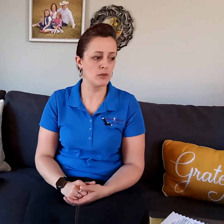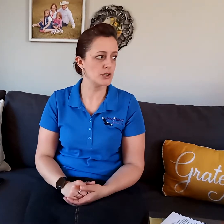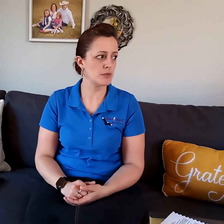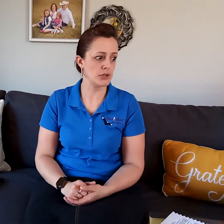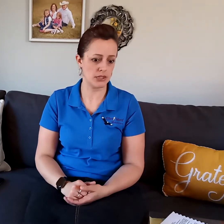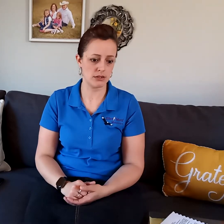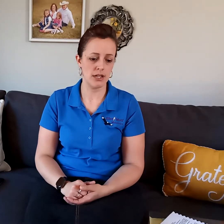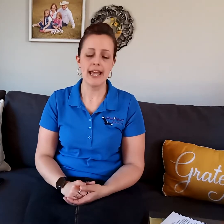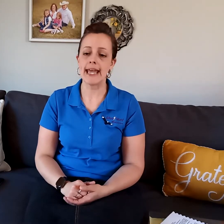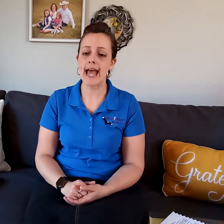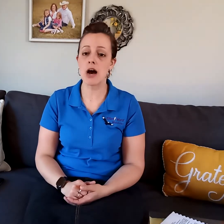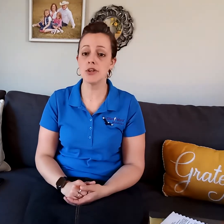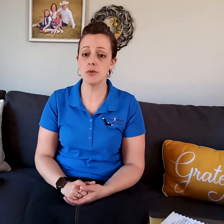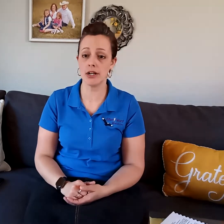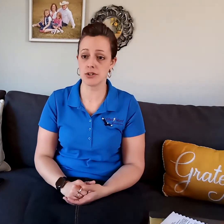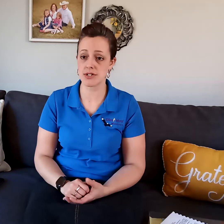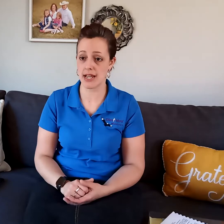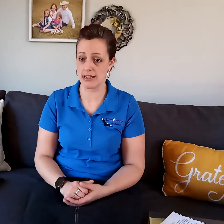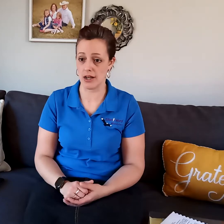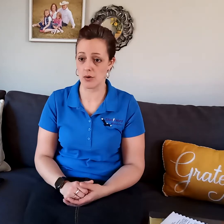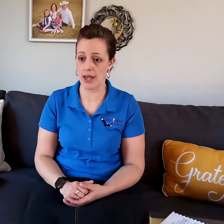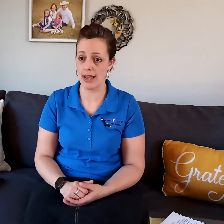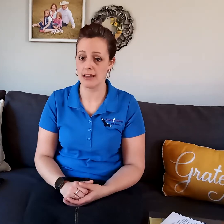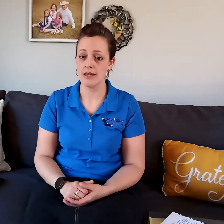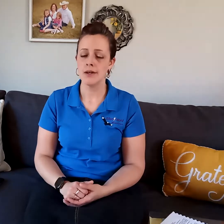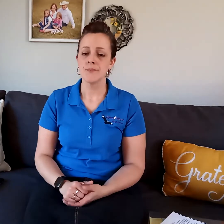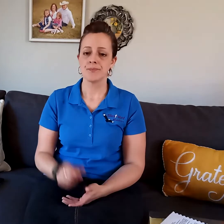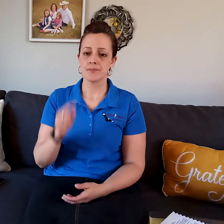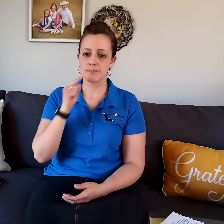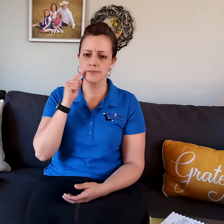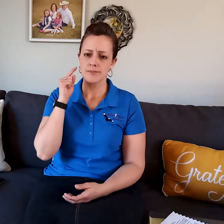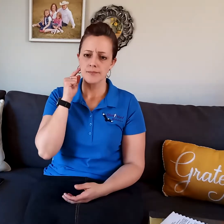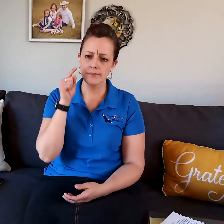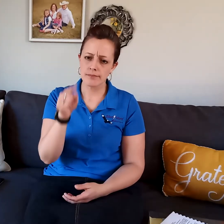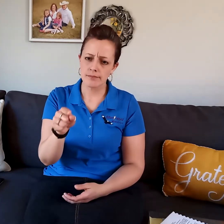watching please, in how you understand it, okay?